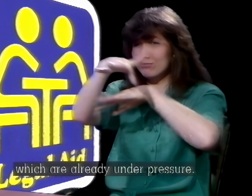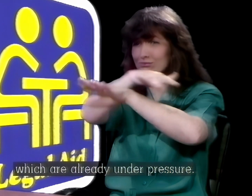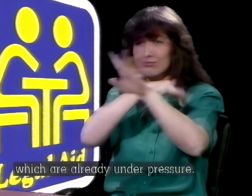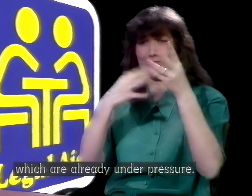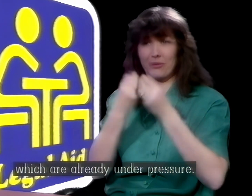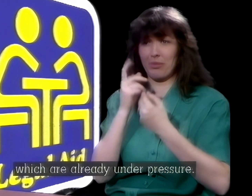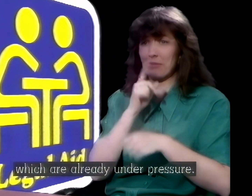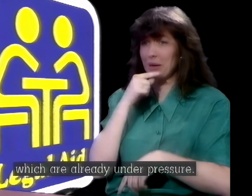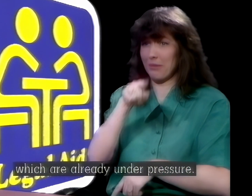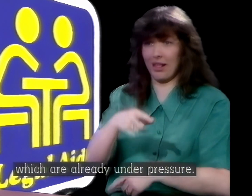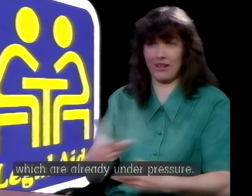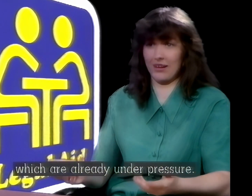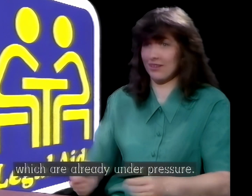pressure.